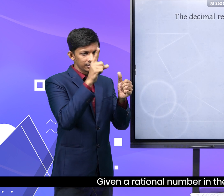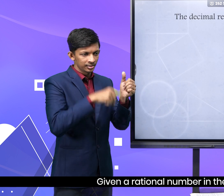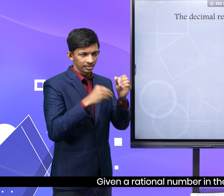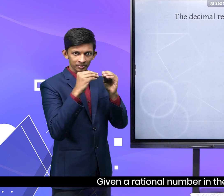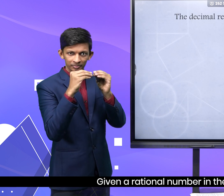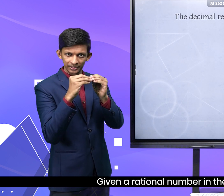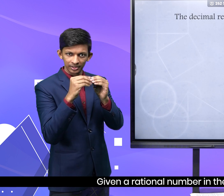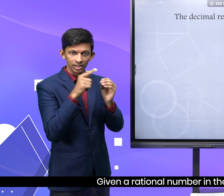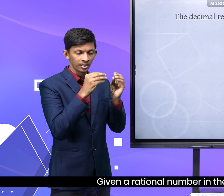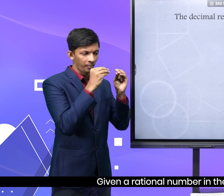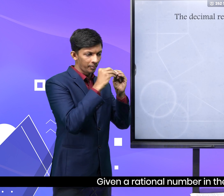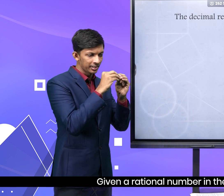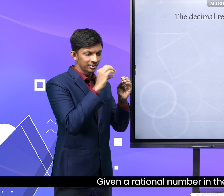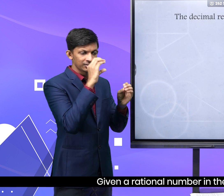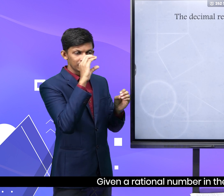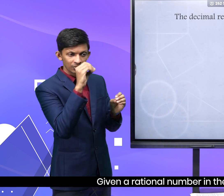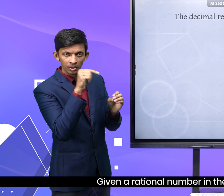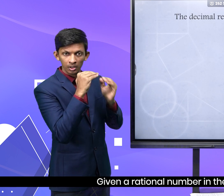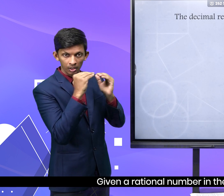where b is not equal to 0.